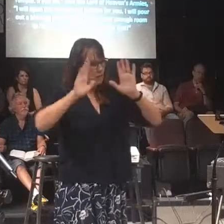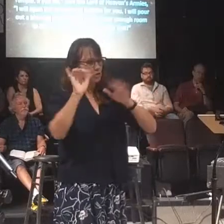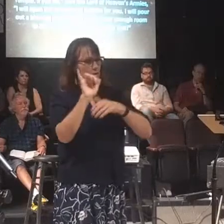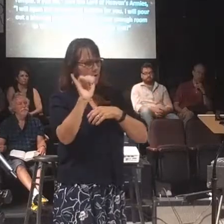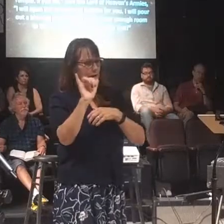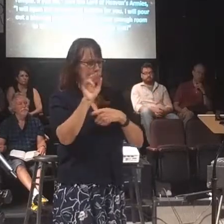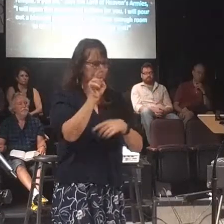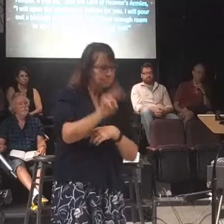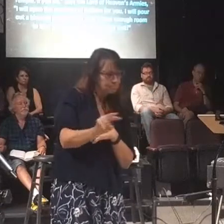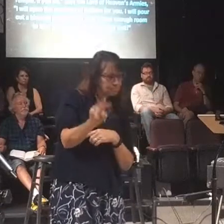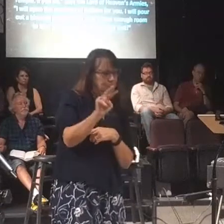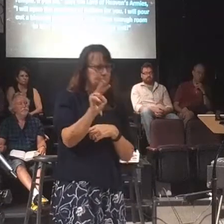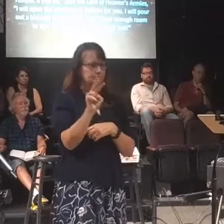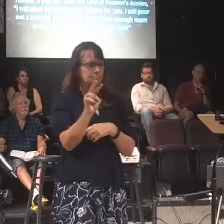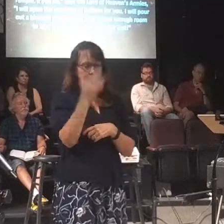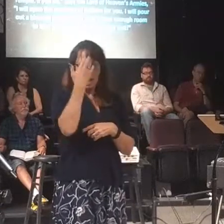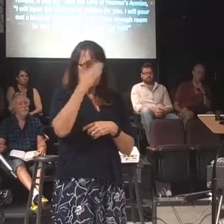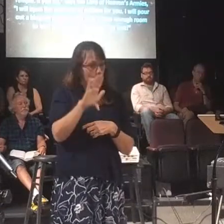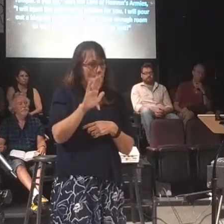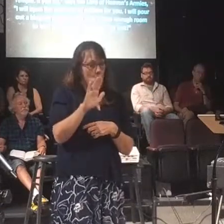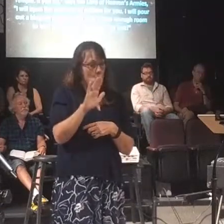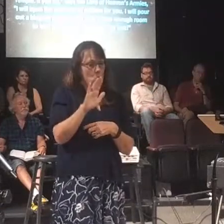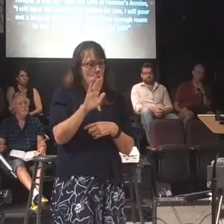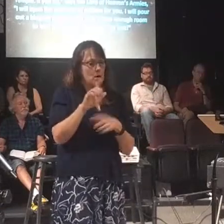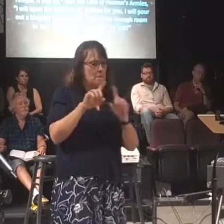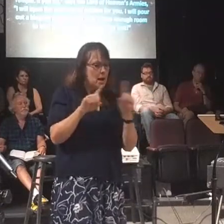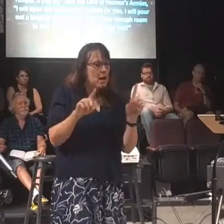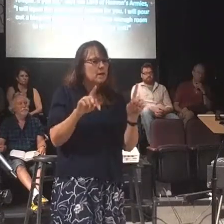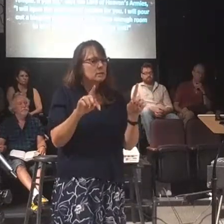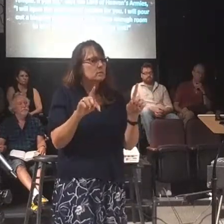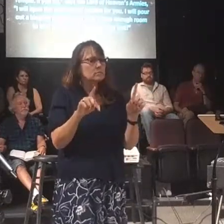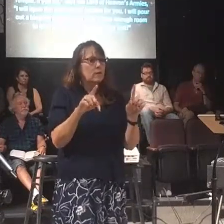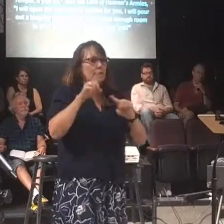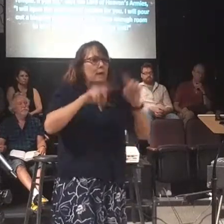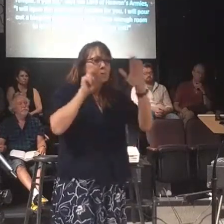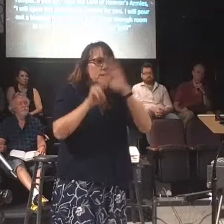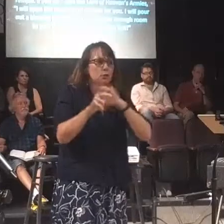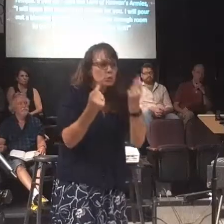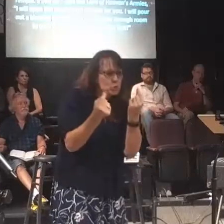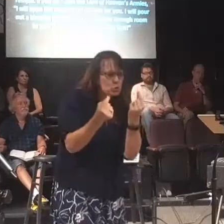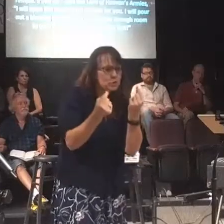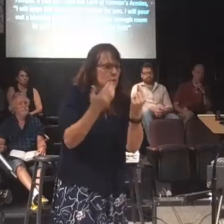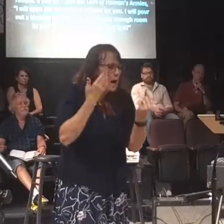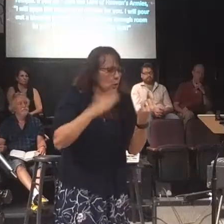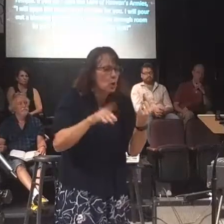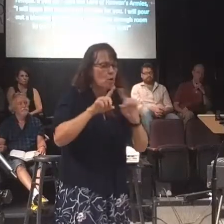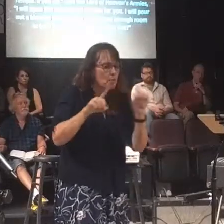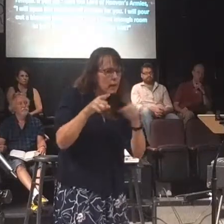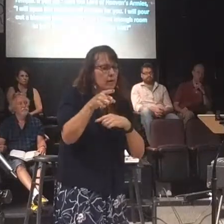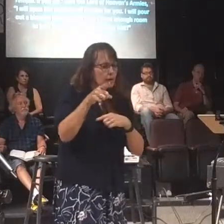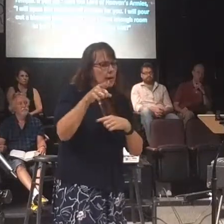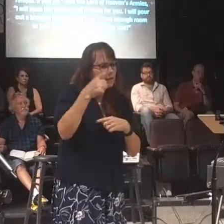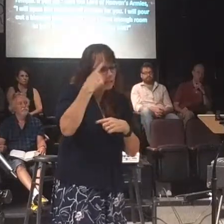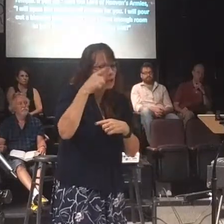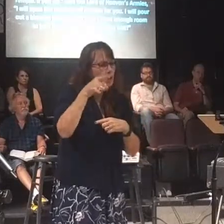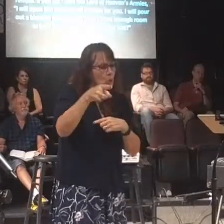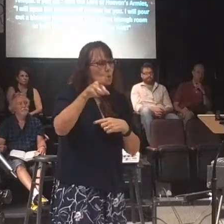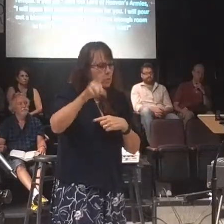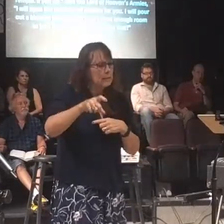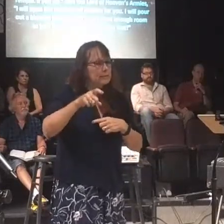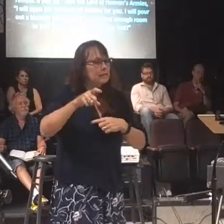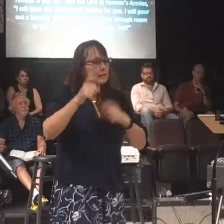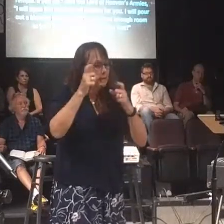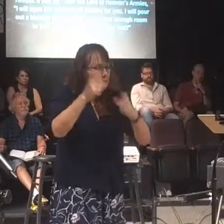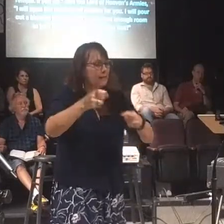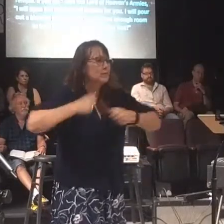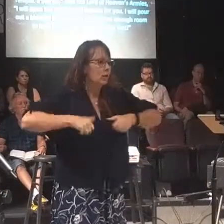but that you haven't." And he was just quiet because he, for some reason, didn't see that coming. And he just didn't answer. Now,